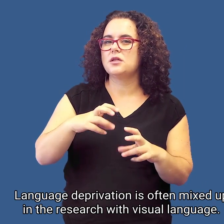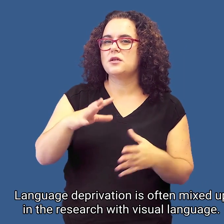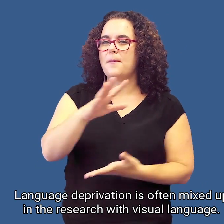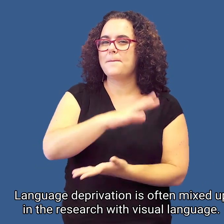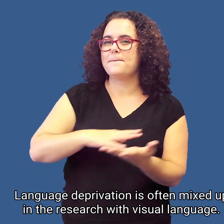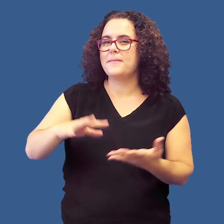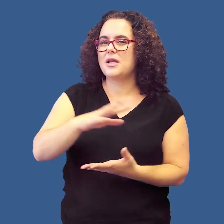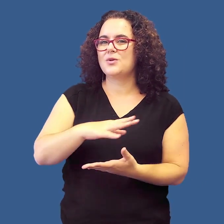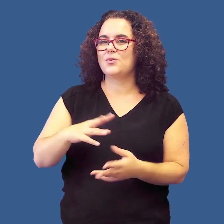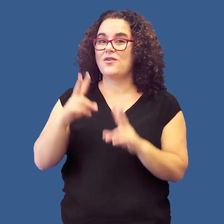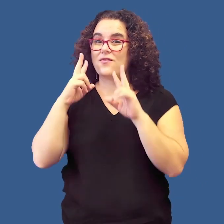language.